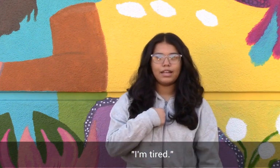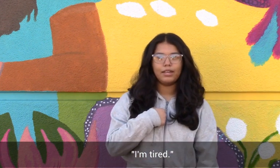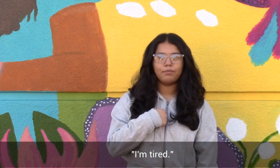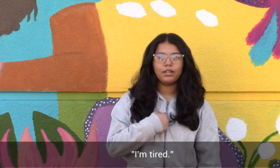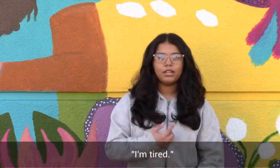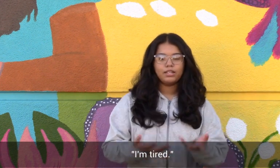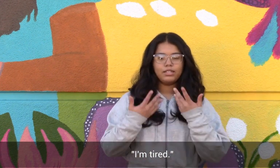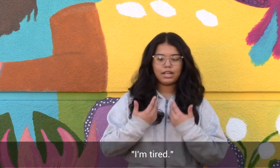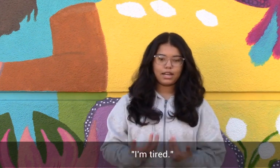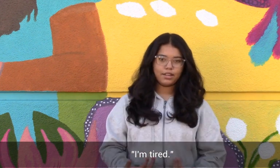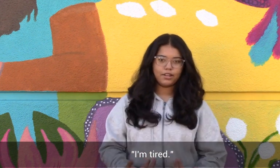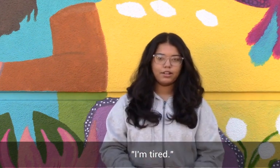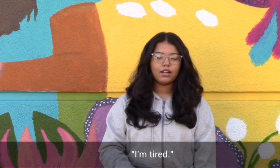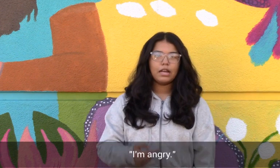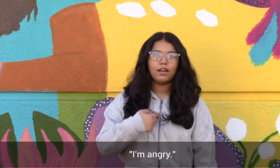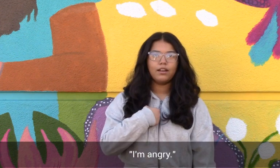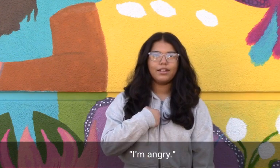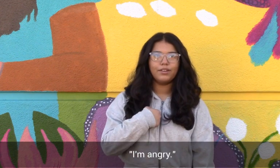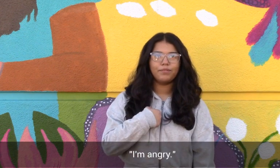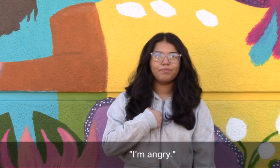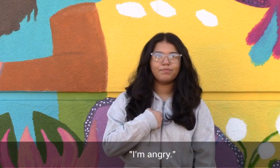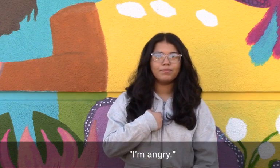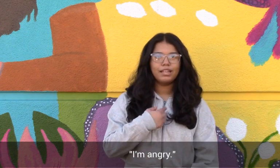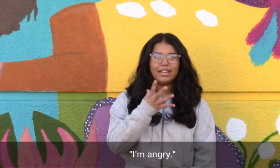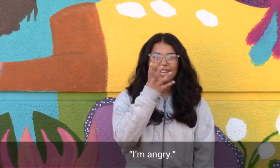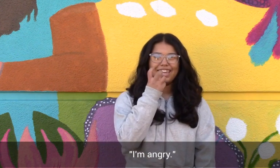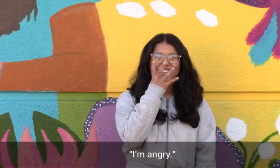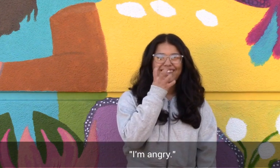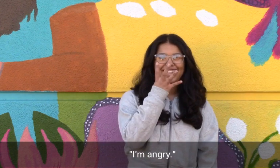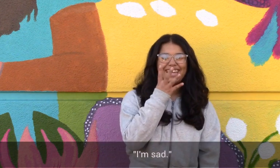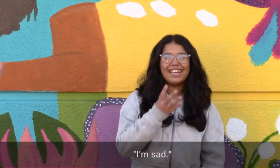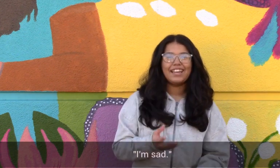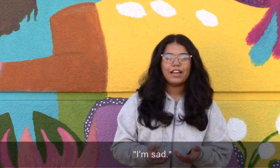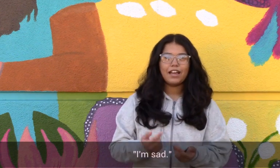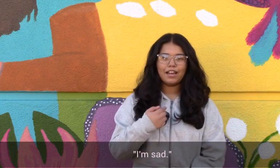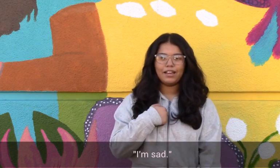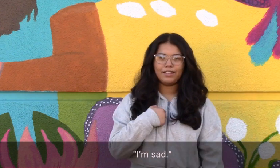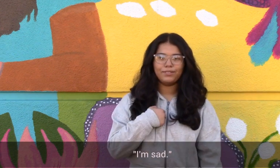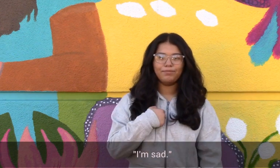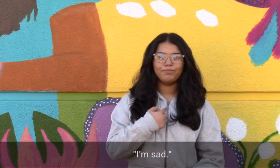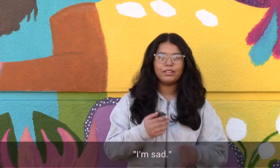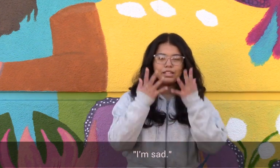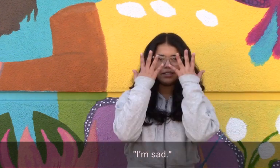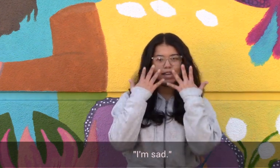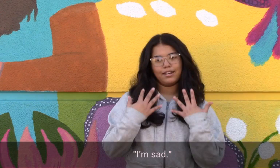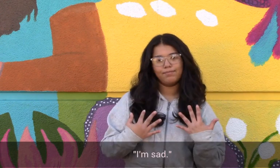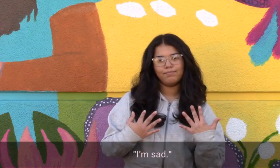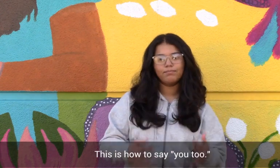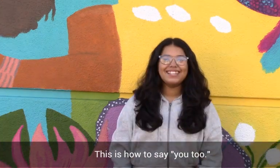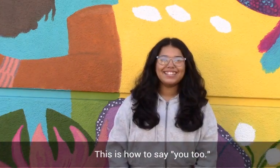I'm tired. I'm angry. I'm sad. This is how